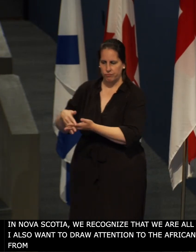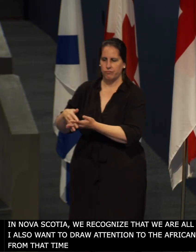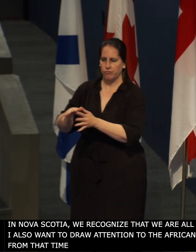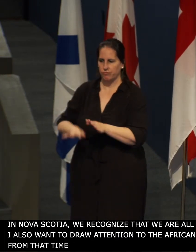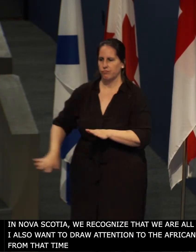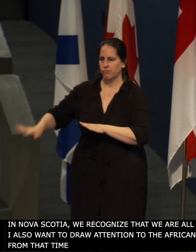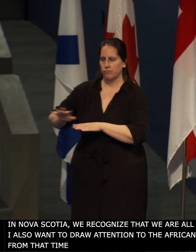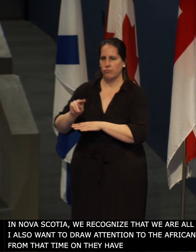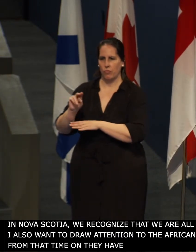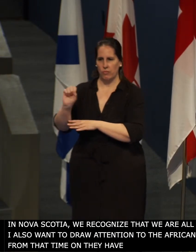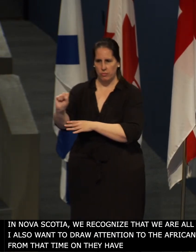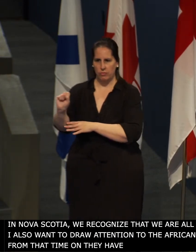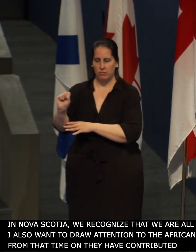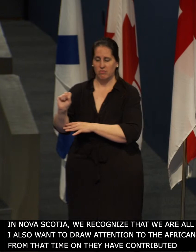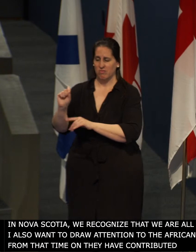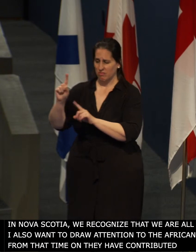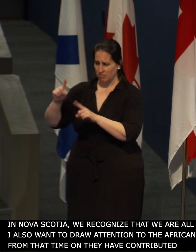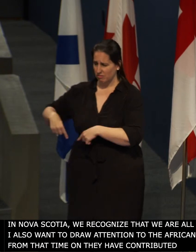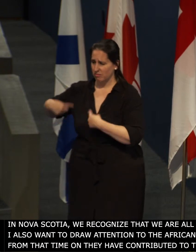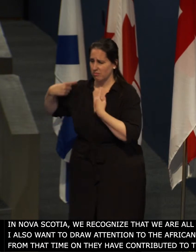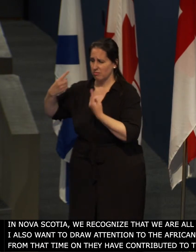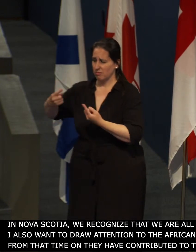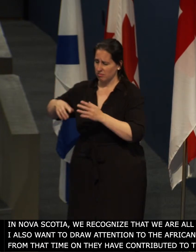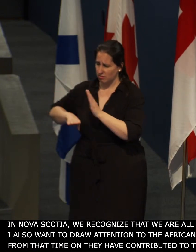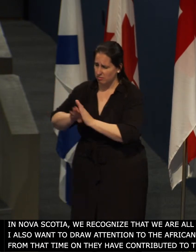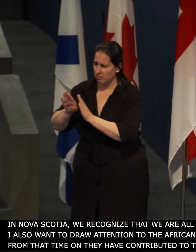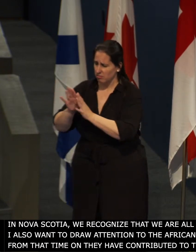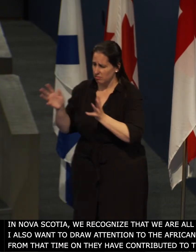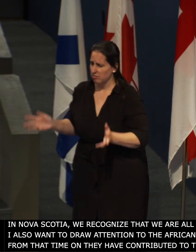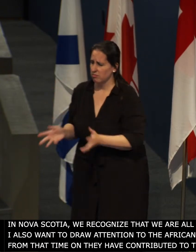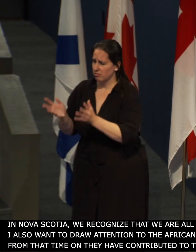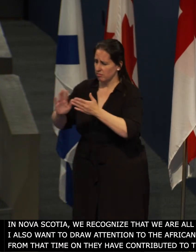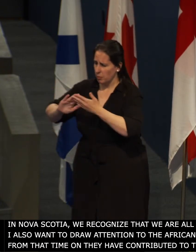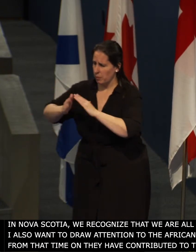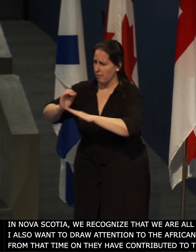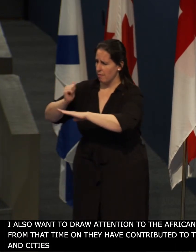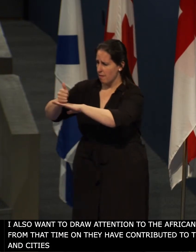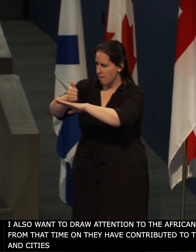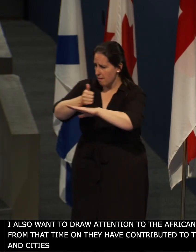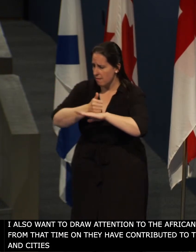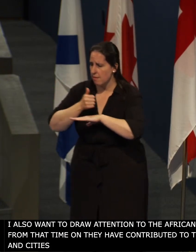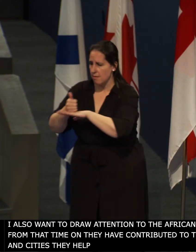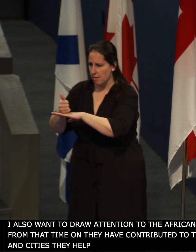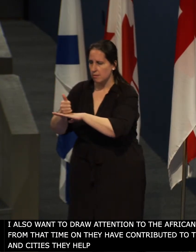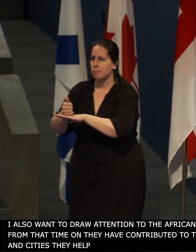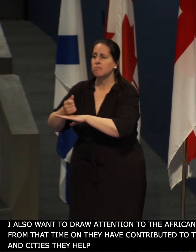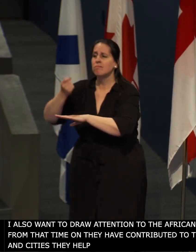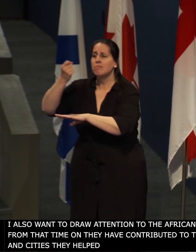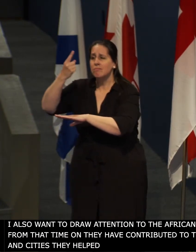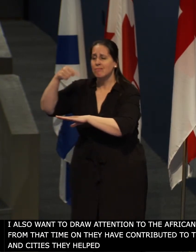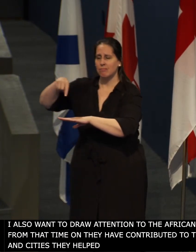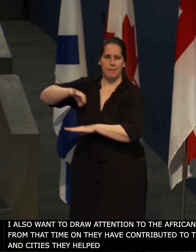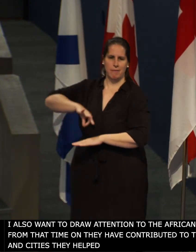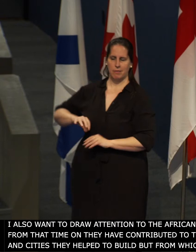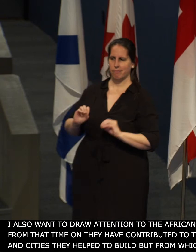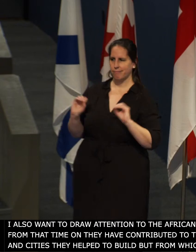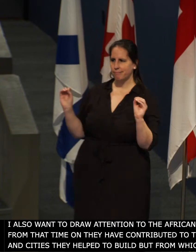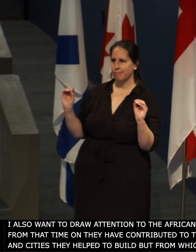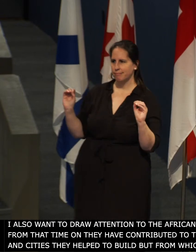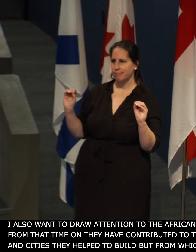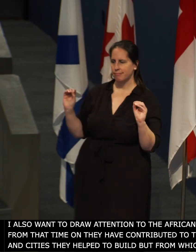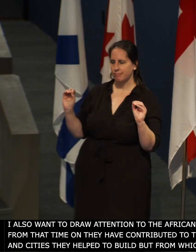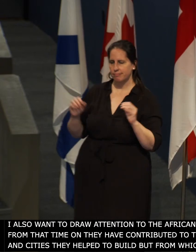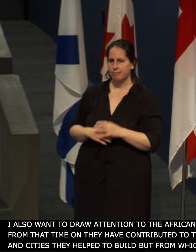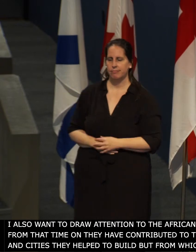to the infrastructure and economic wealth of the towns and cities they helped to build, but from which they could not benefit. Let